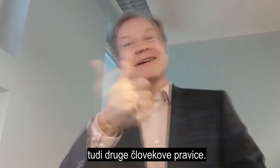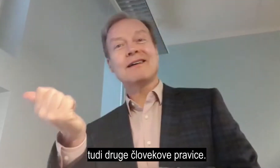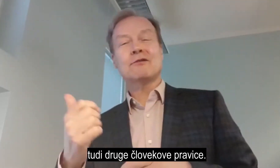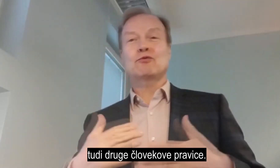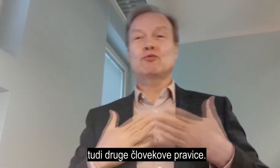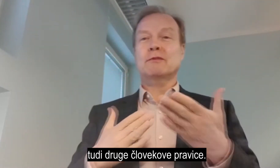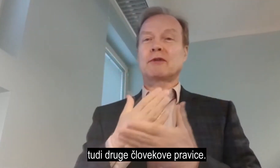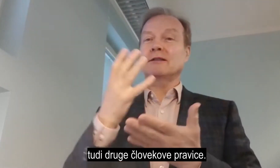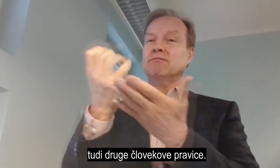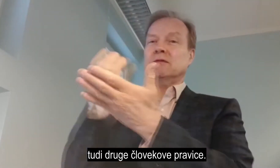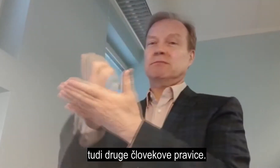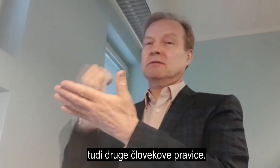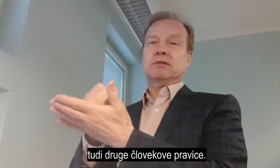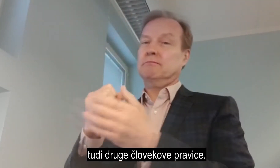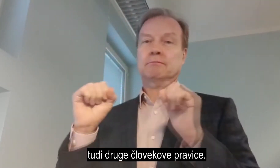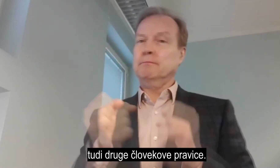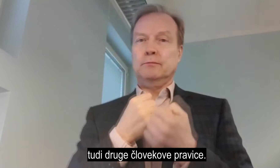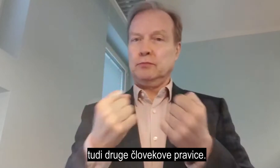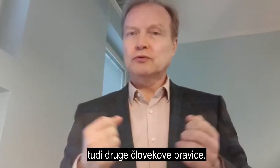at right to